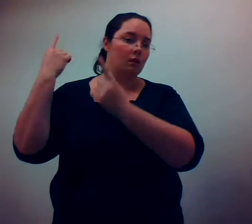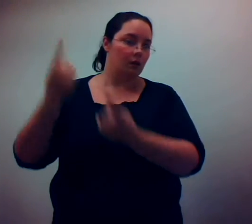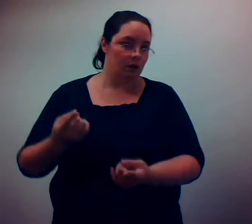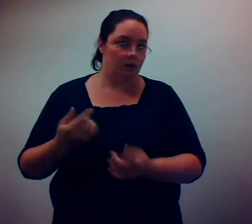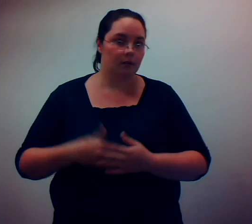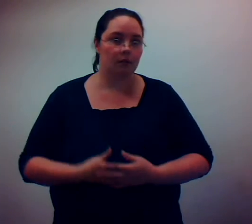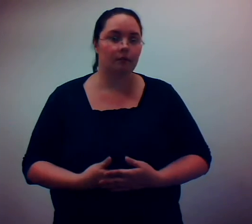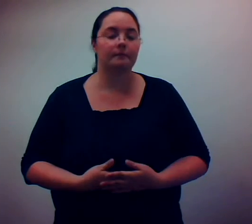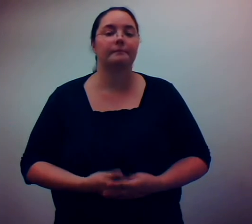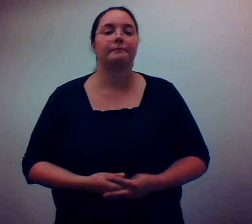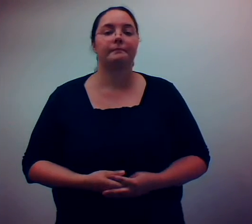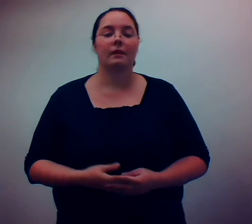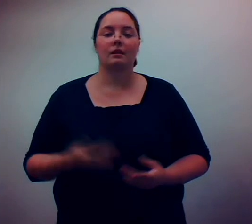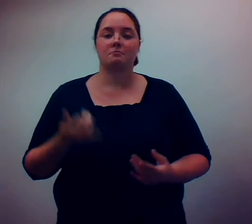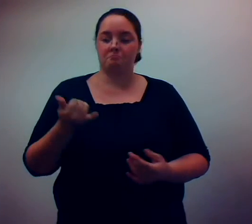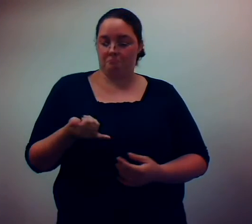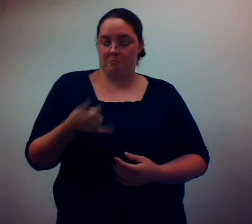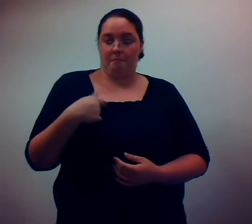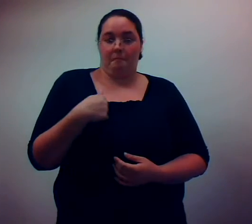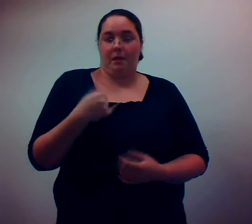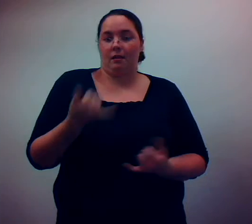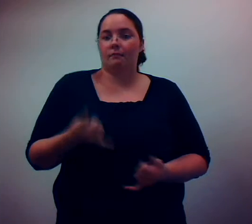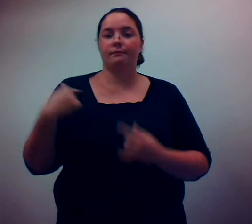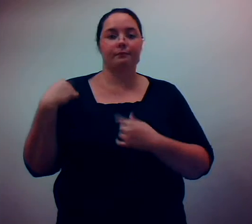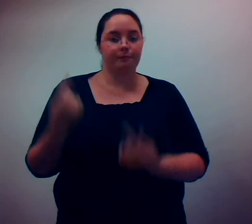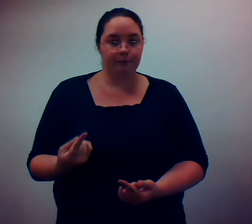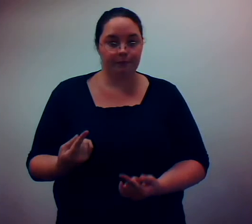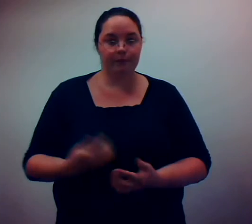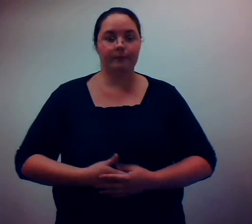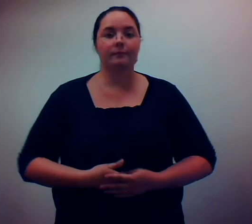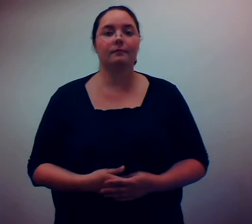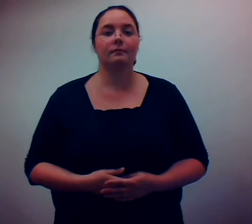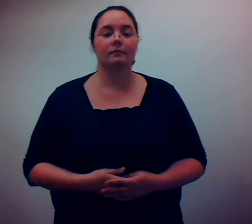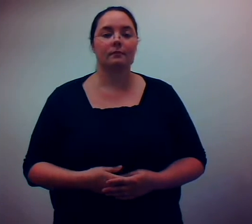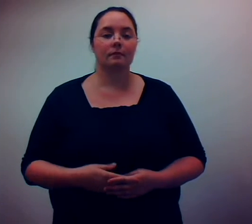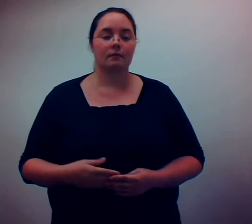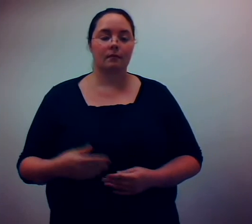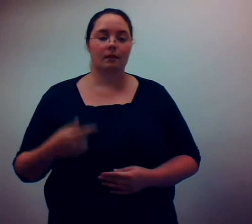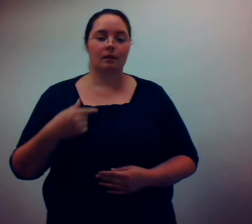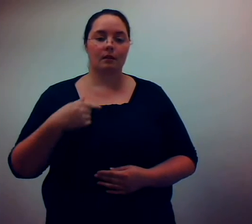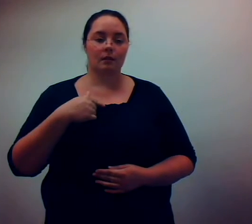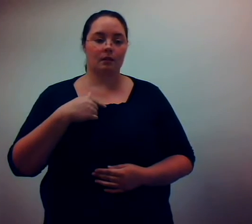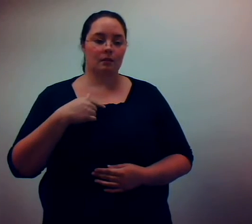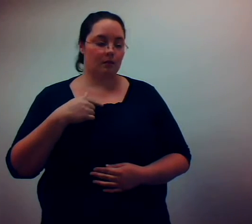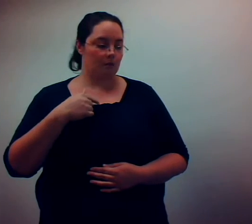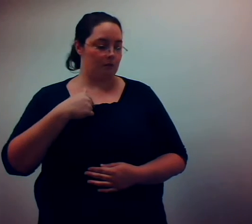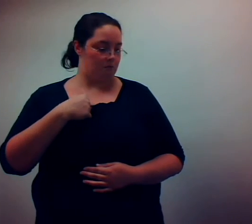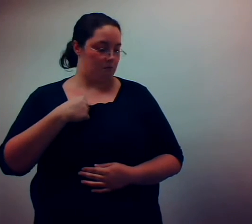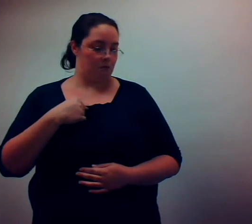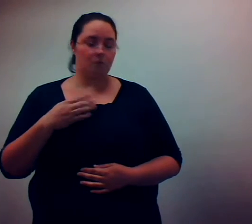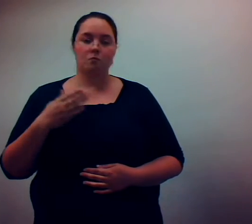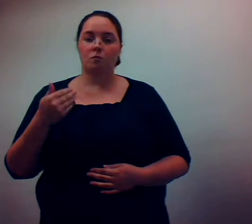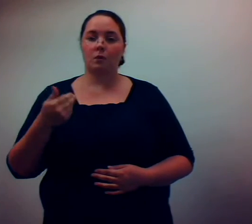When I was in my late 20s, I got the real antique bug, and I used to attend many estate